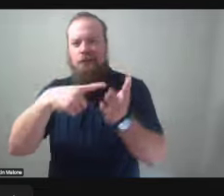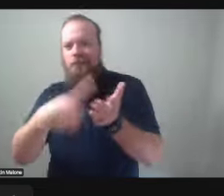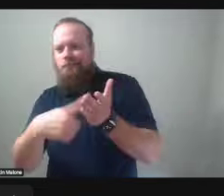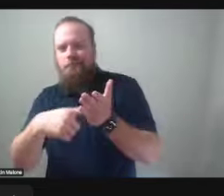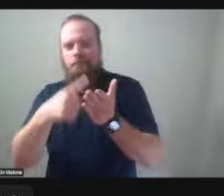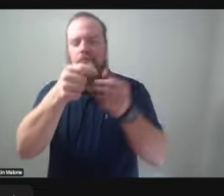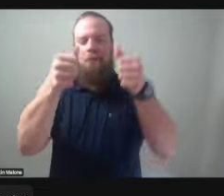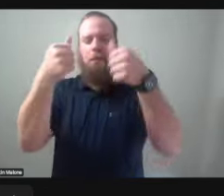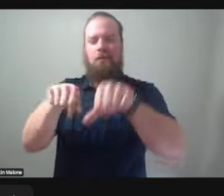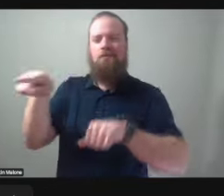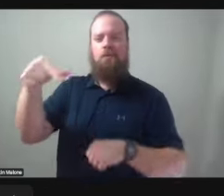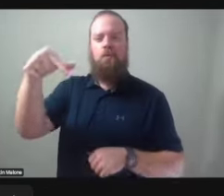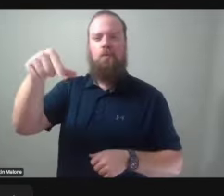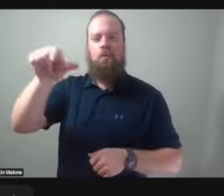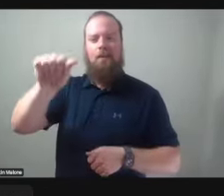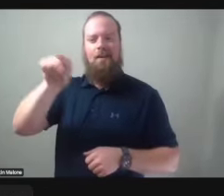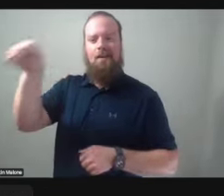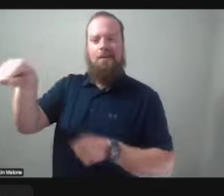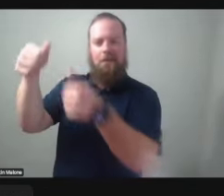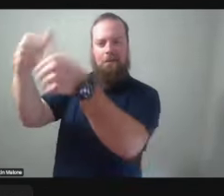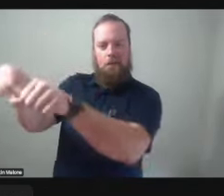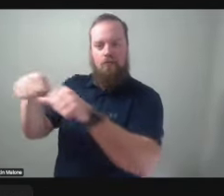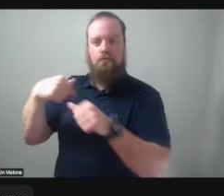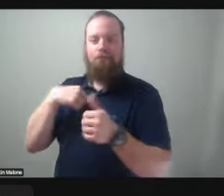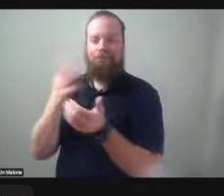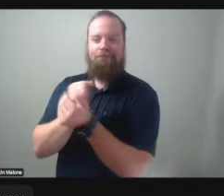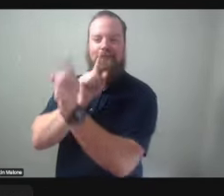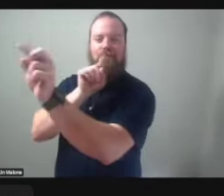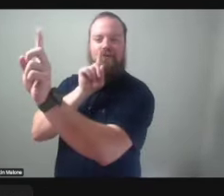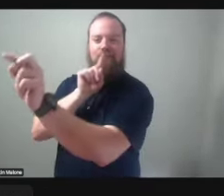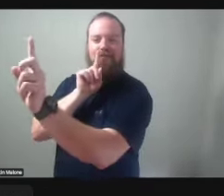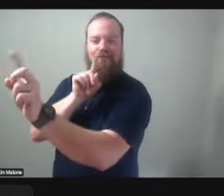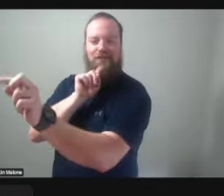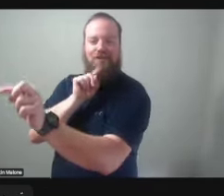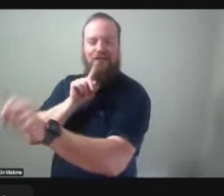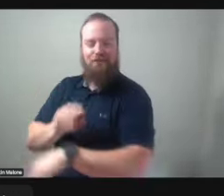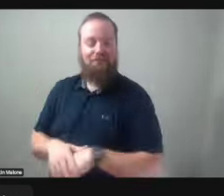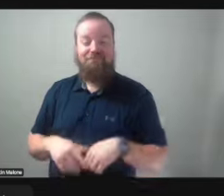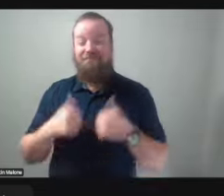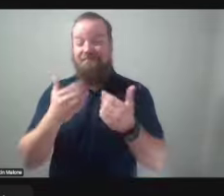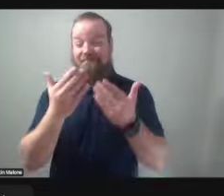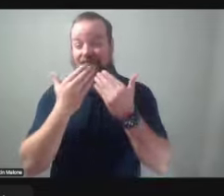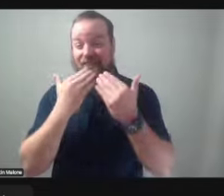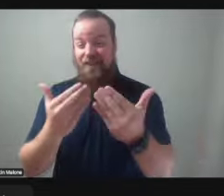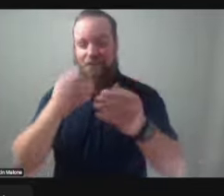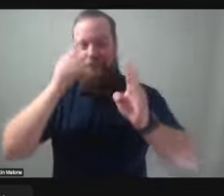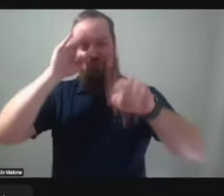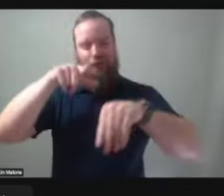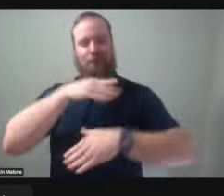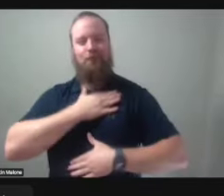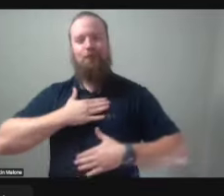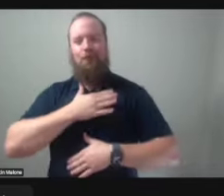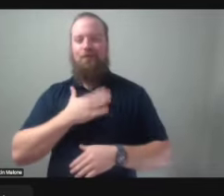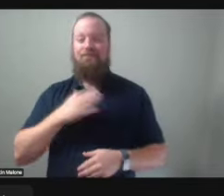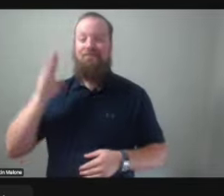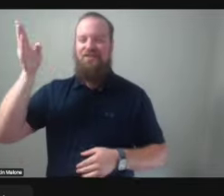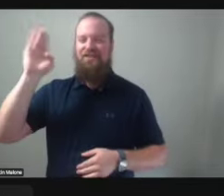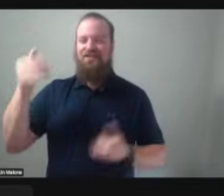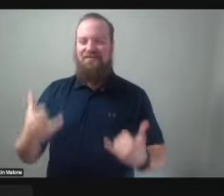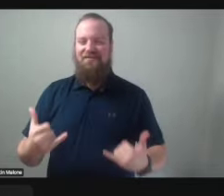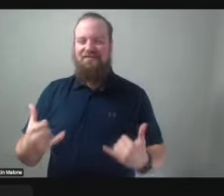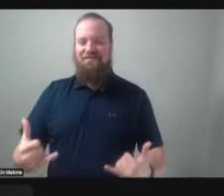If you have some questions or anything you'd like to talk about more, there's a Q&A section for this lecture that I encourage you to post